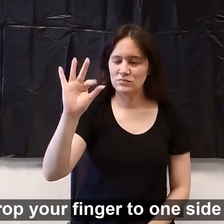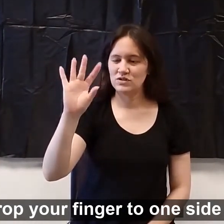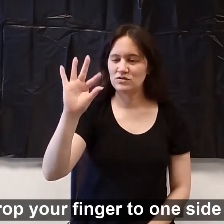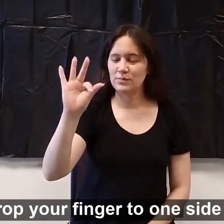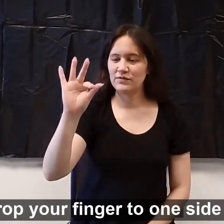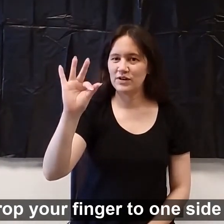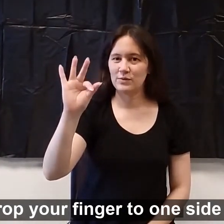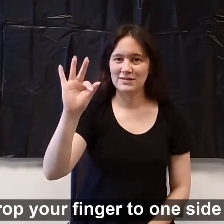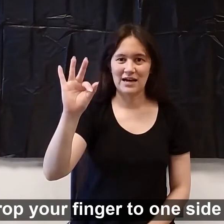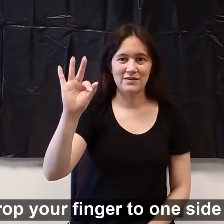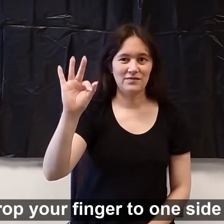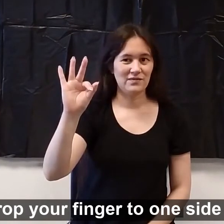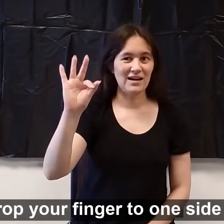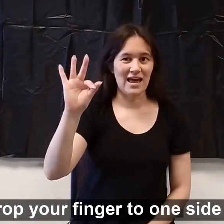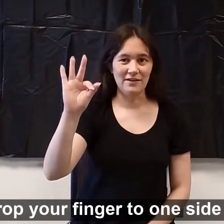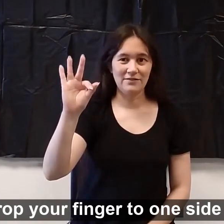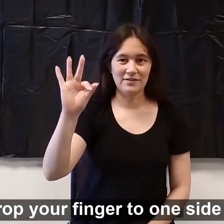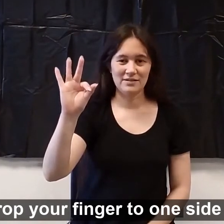just drop your finger to one side, you've got F,